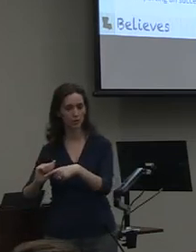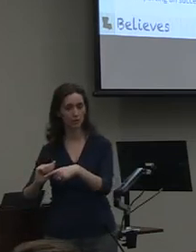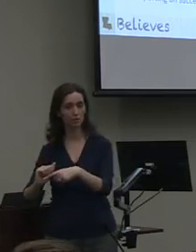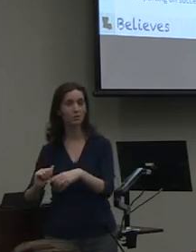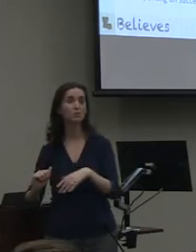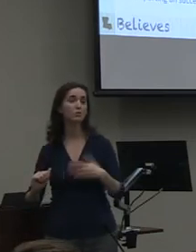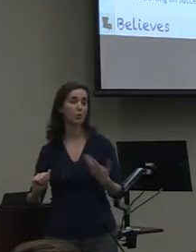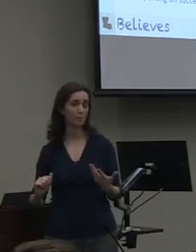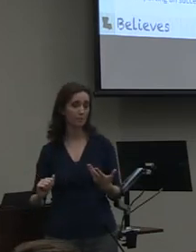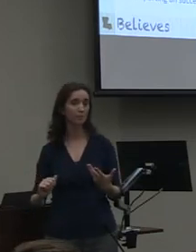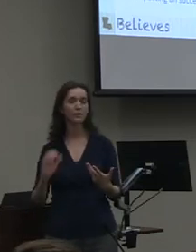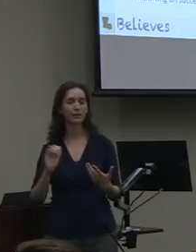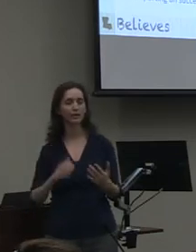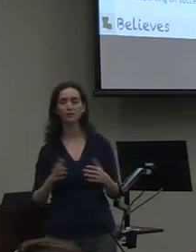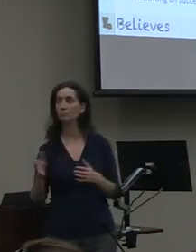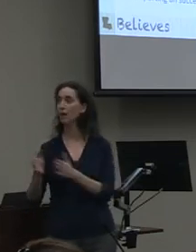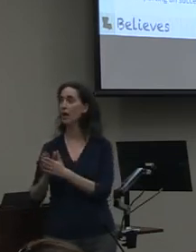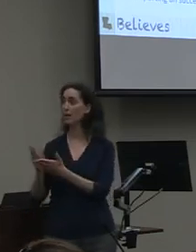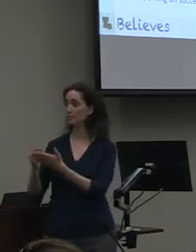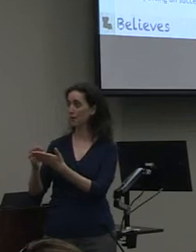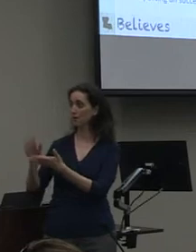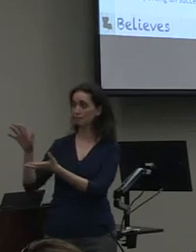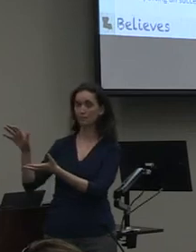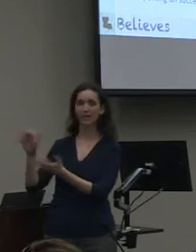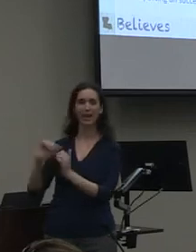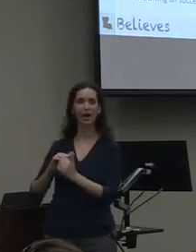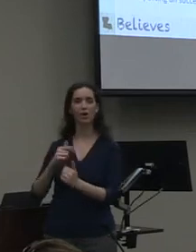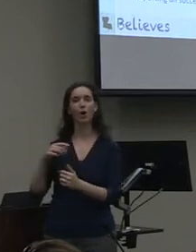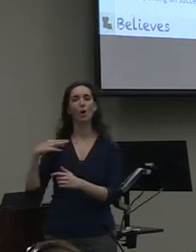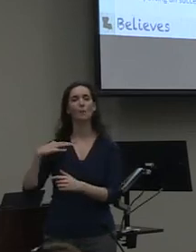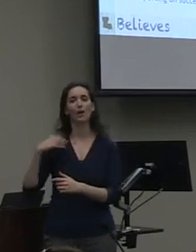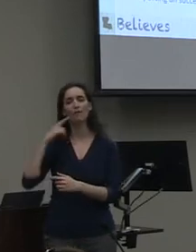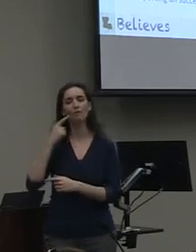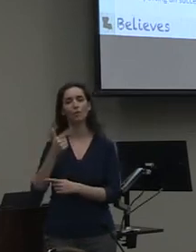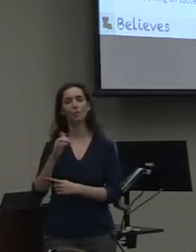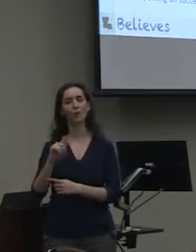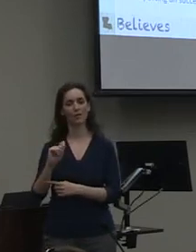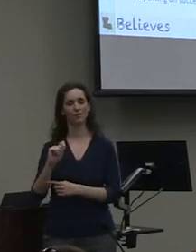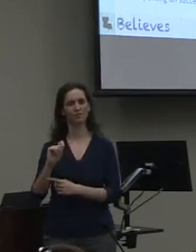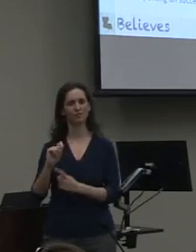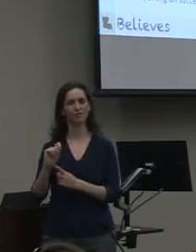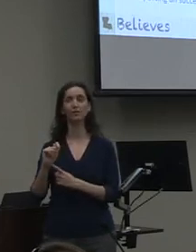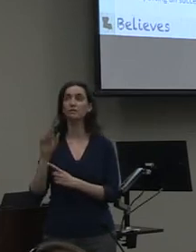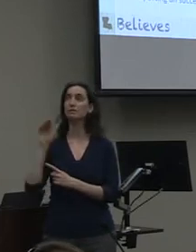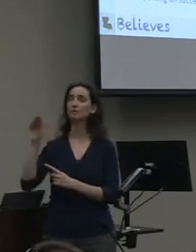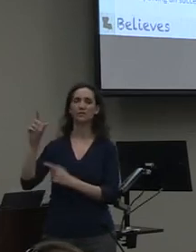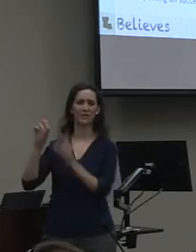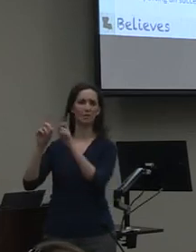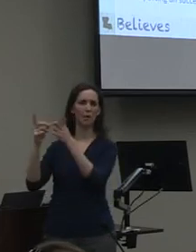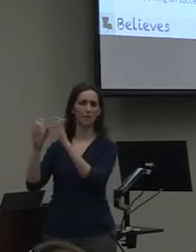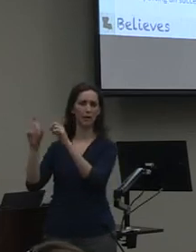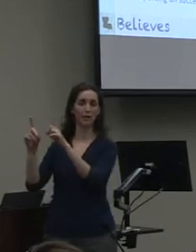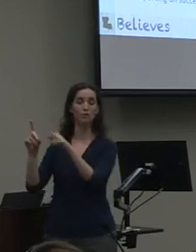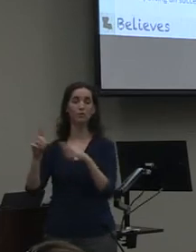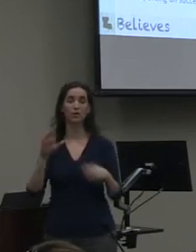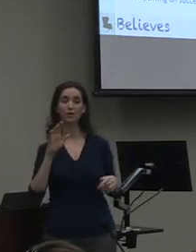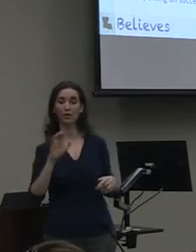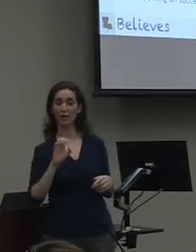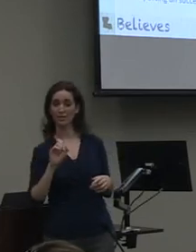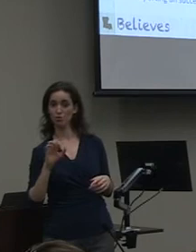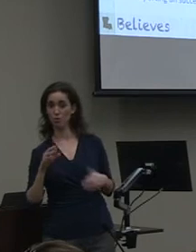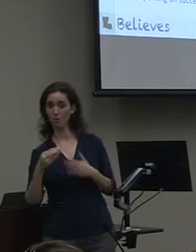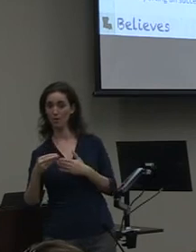so they're able to ask for those funds through their grant application process with us at the department. So we are fully funding through